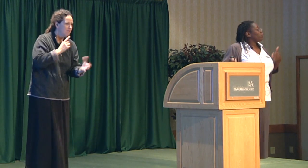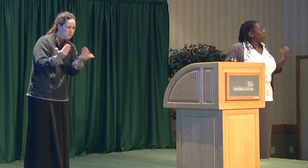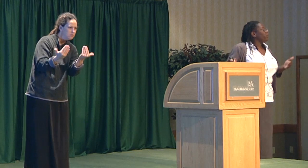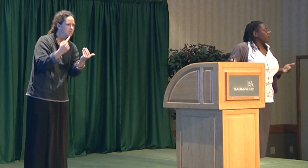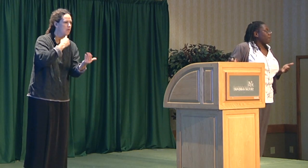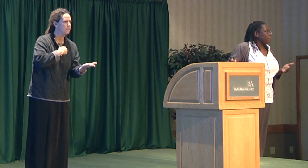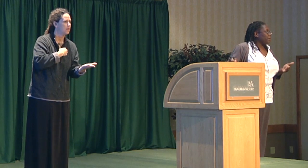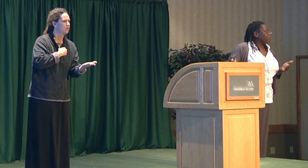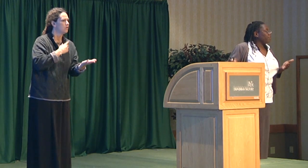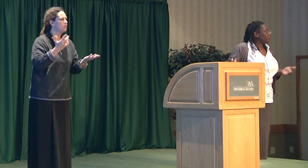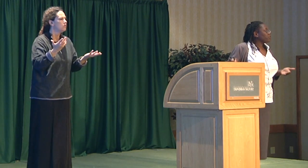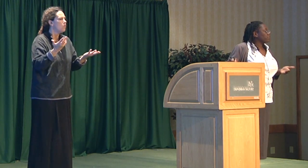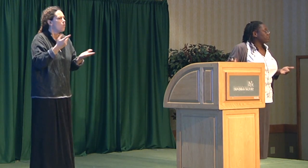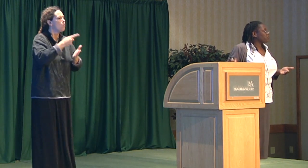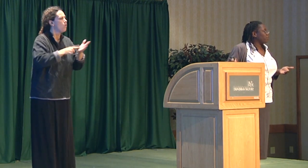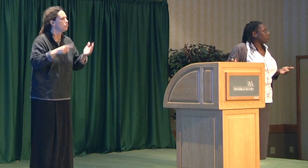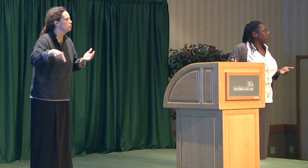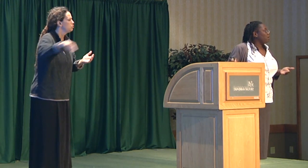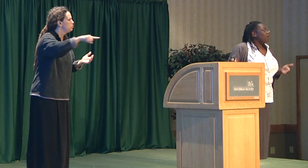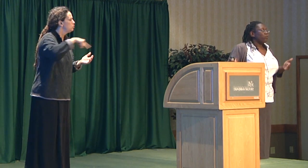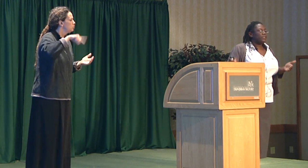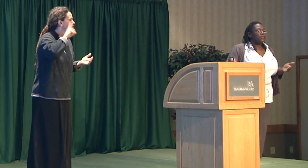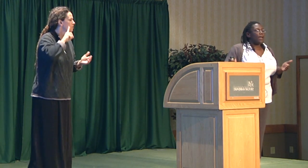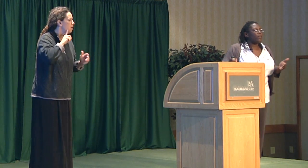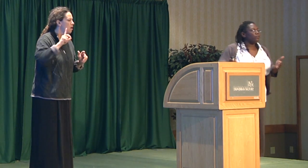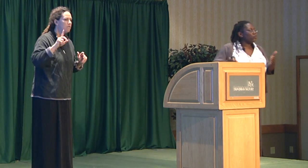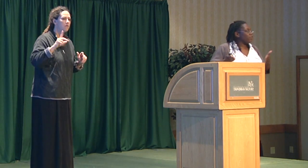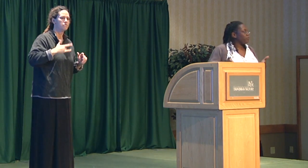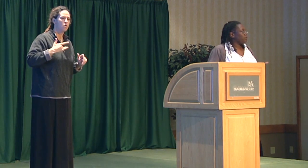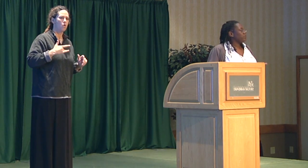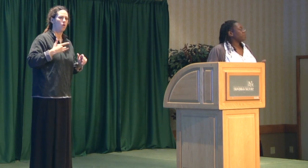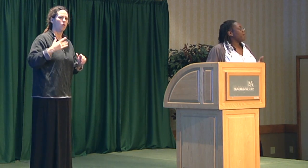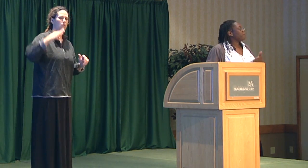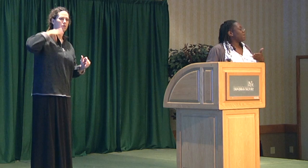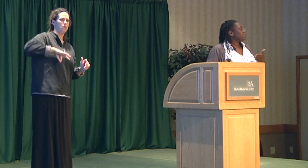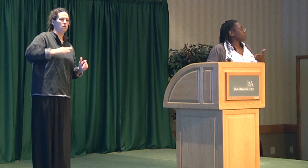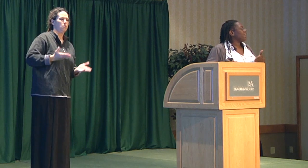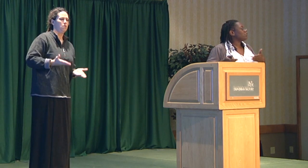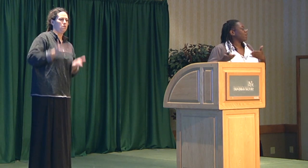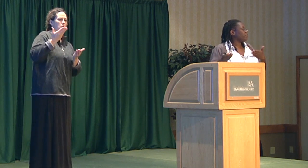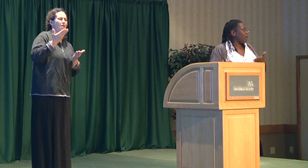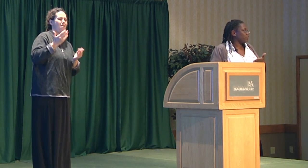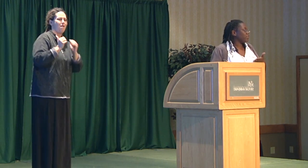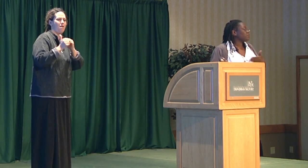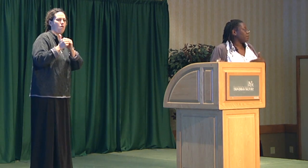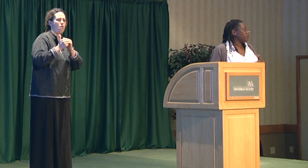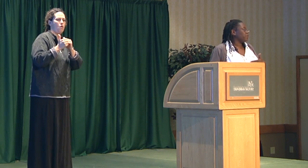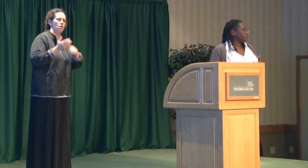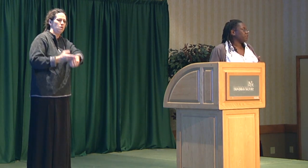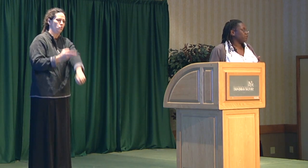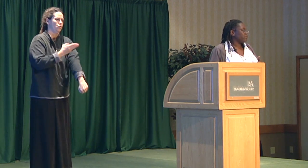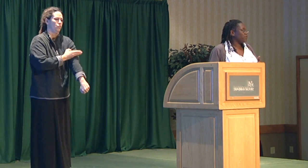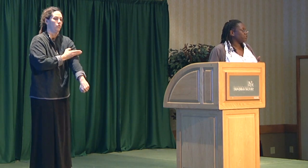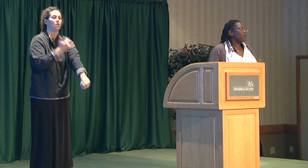and what you think might be beneficial to the situation, we sit down and try to produce some type of message to educate the doctors. That's what I'm doing